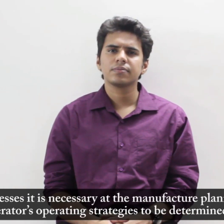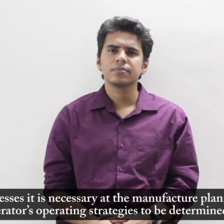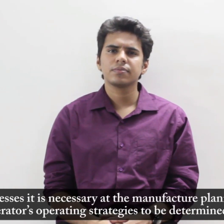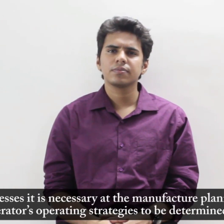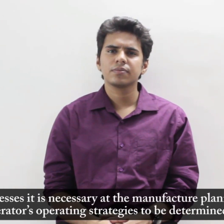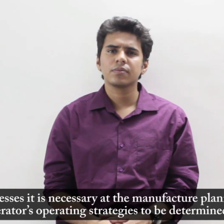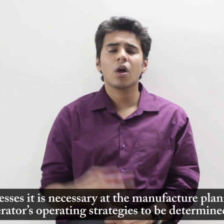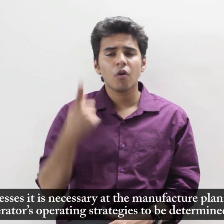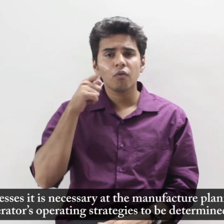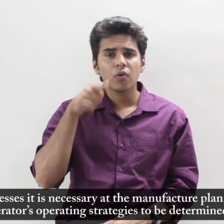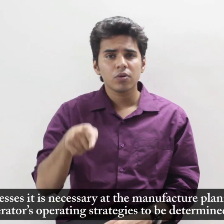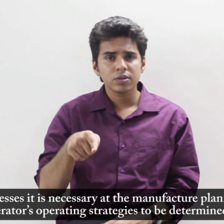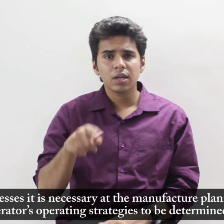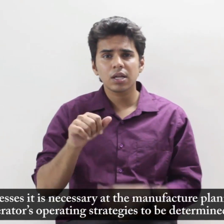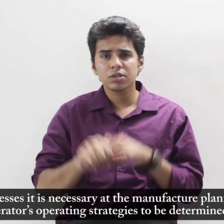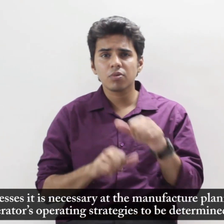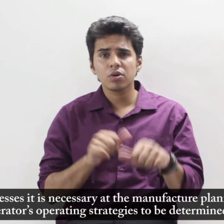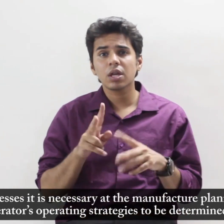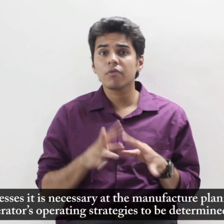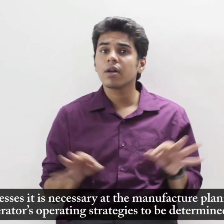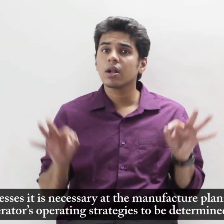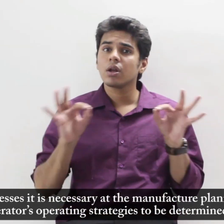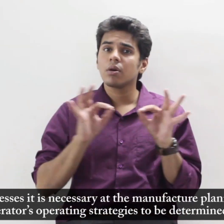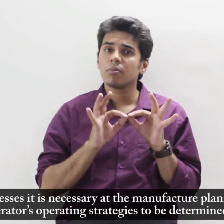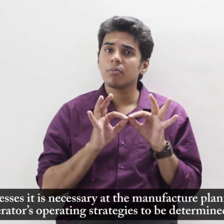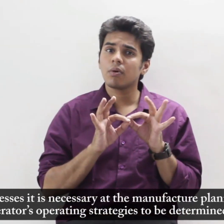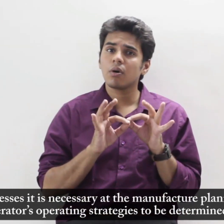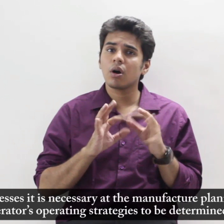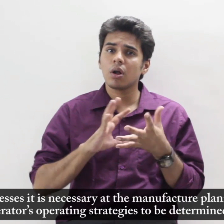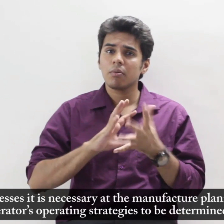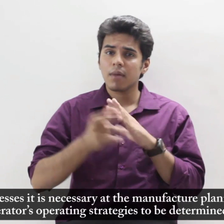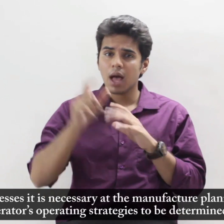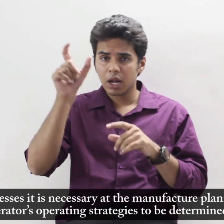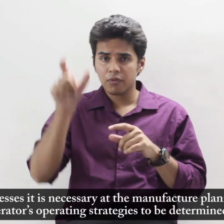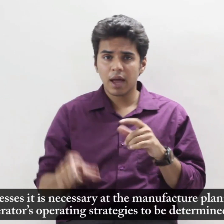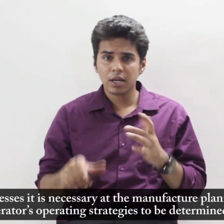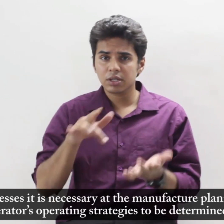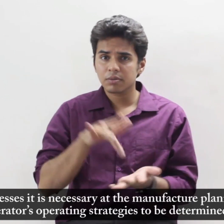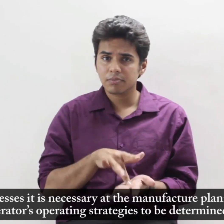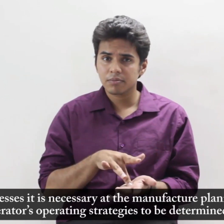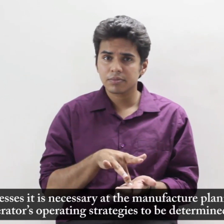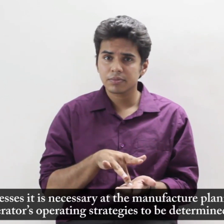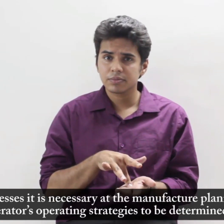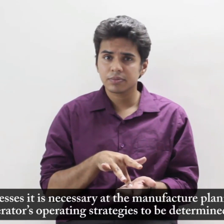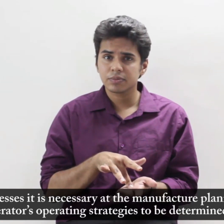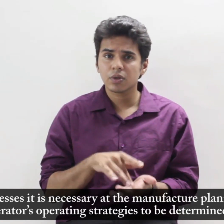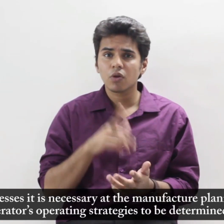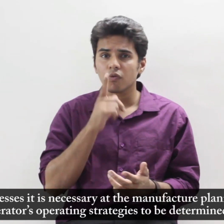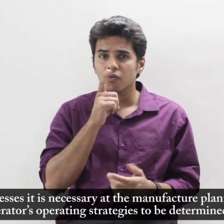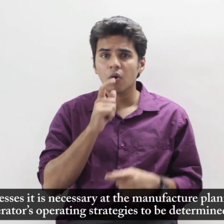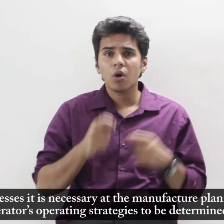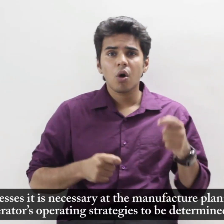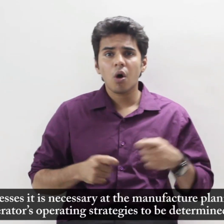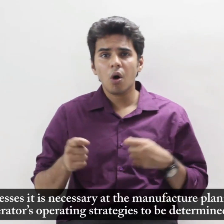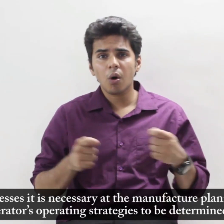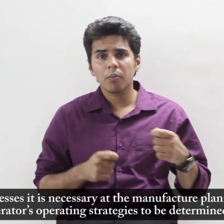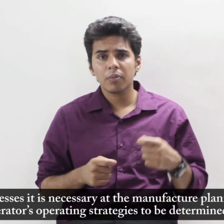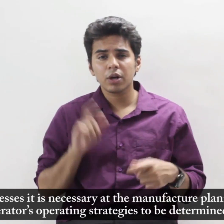For such processes, it is necessary at the manufacture planning stage for the operator's operating strategies to be